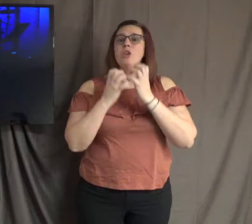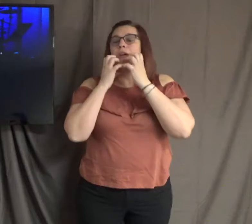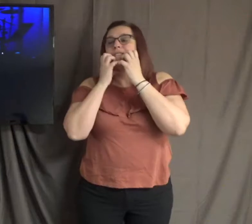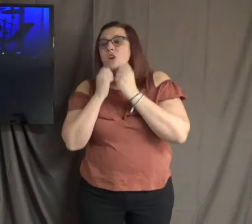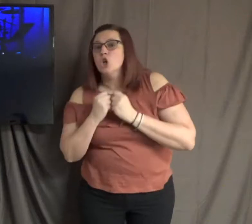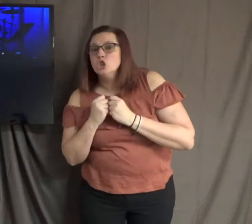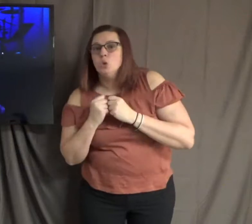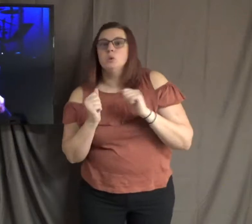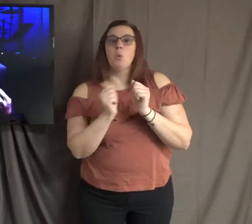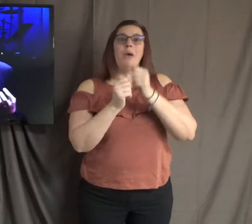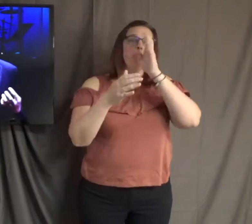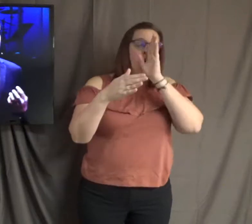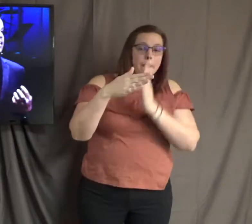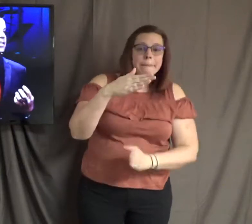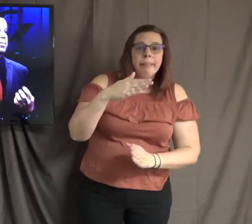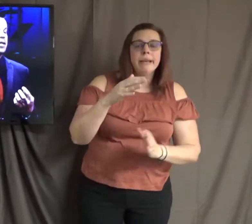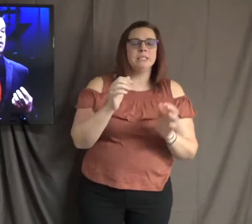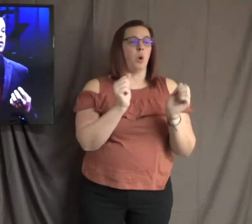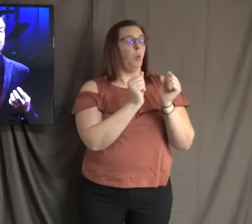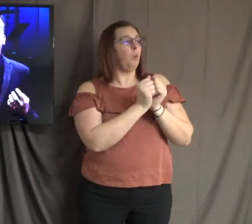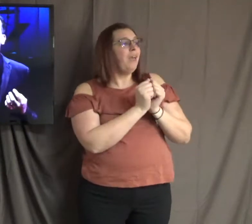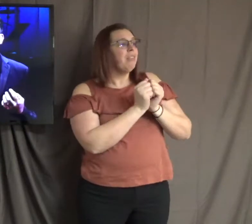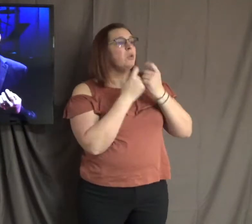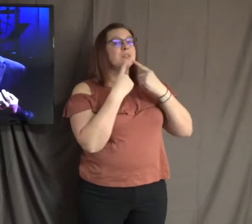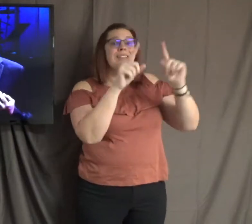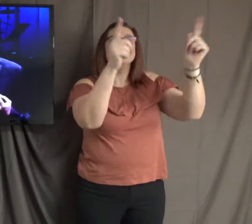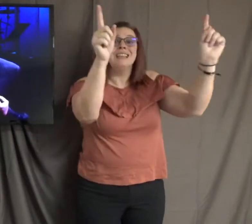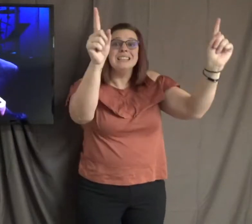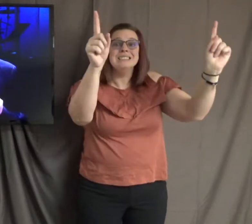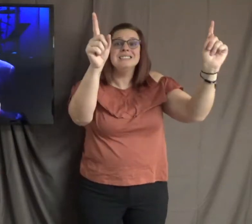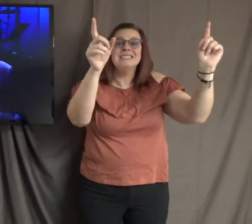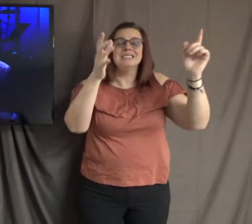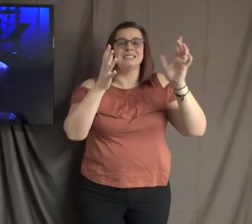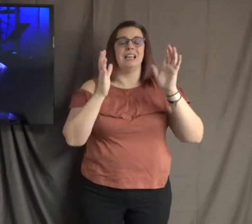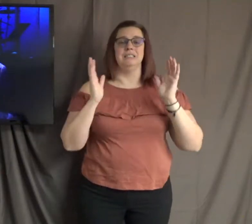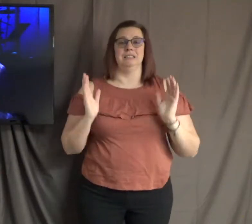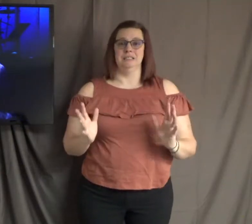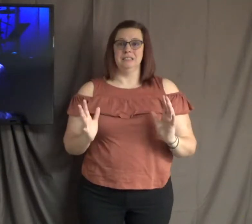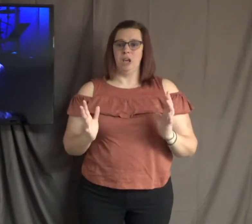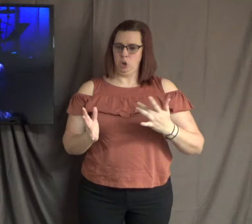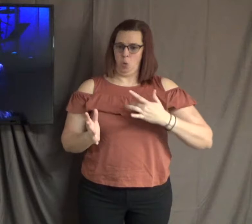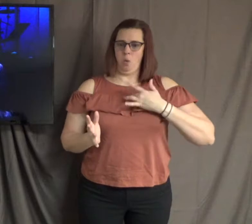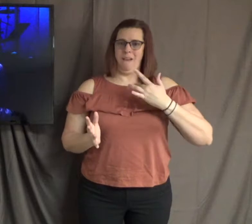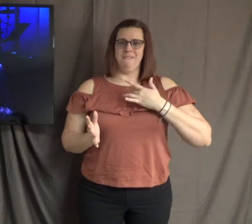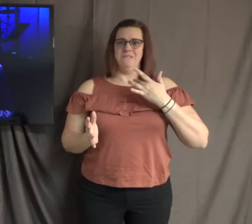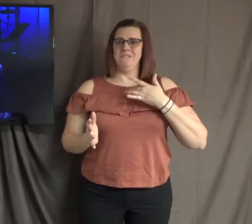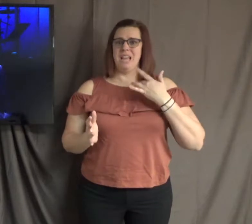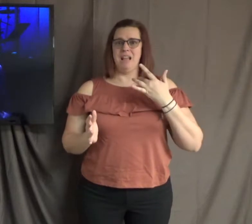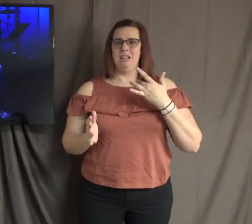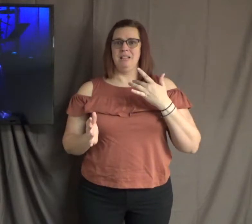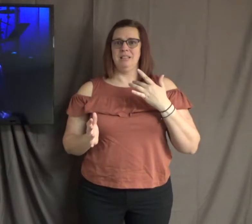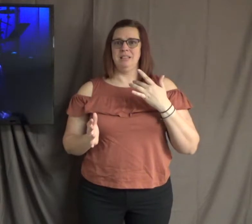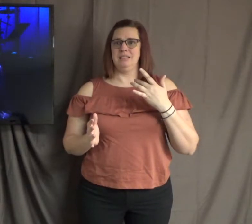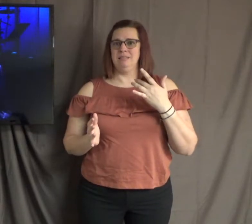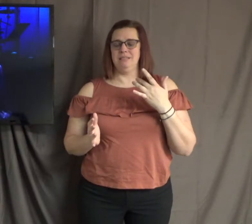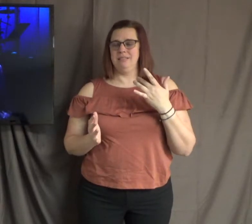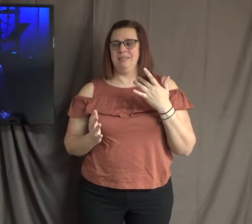success today, or it feels like something totally other than you, know